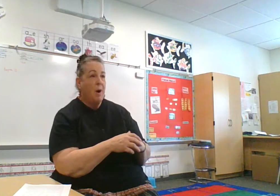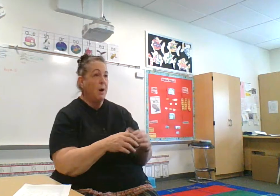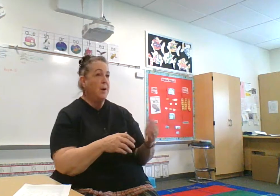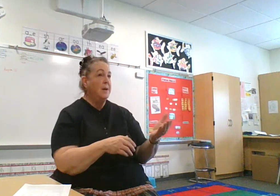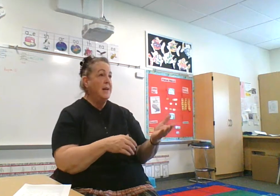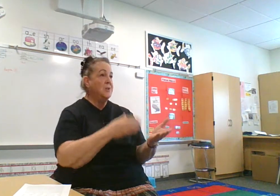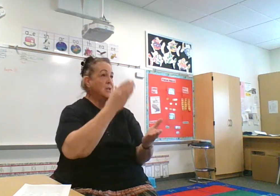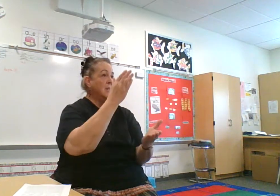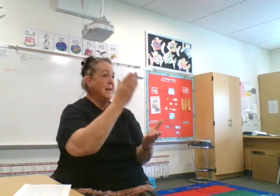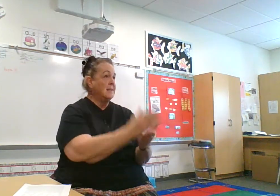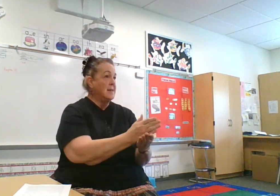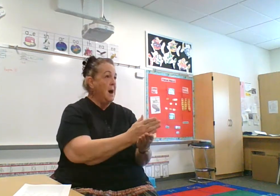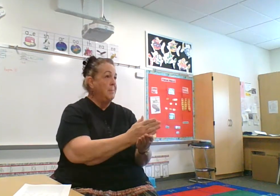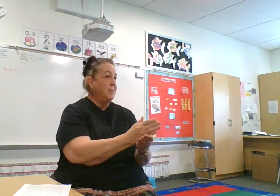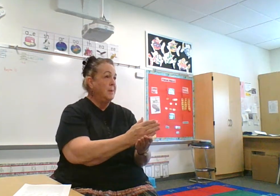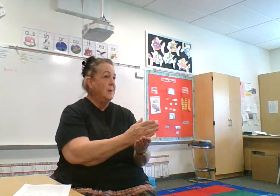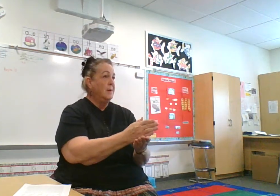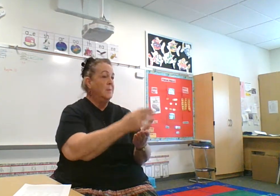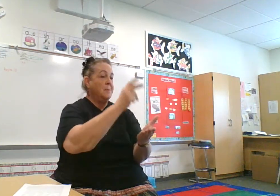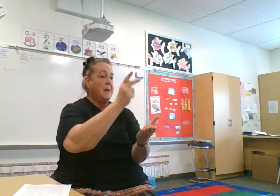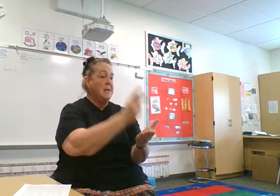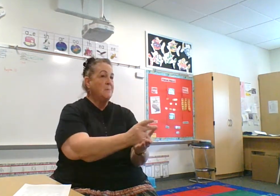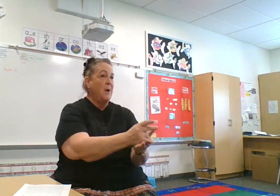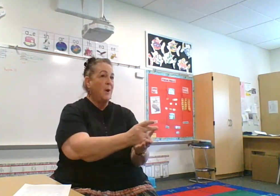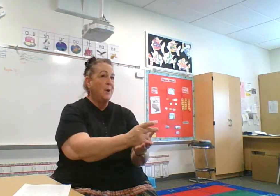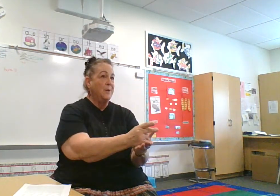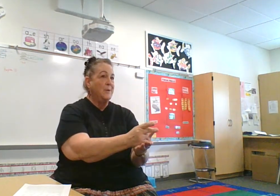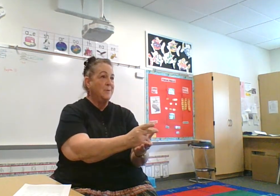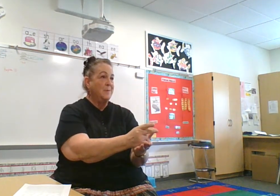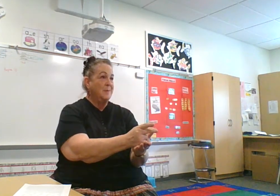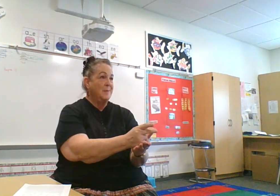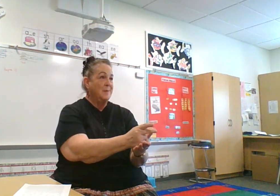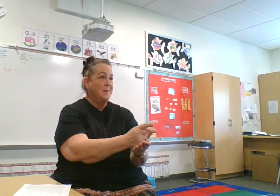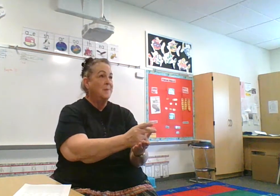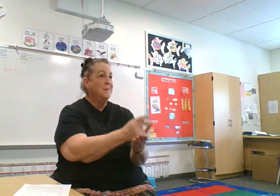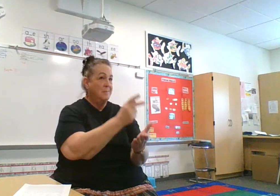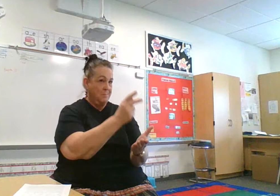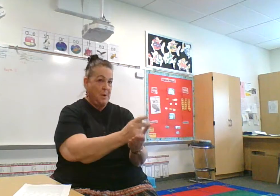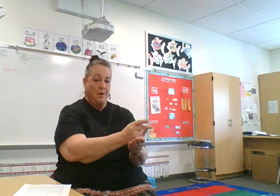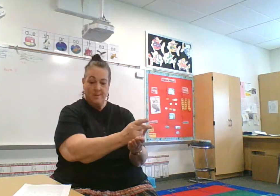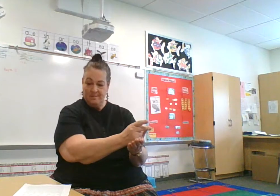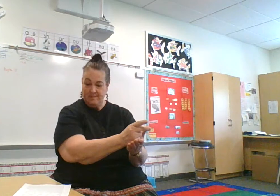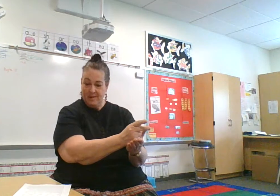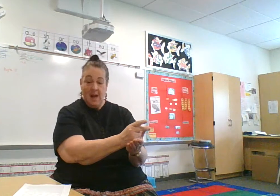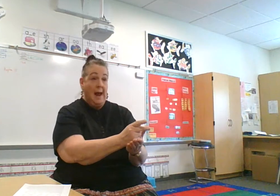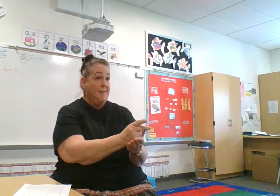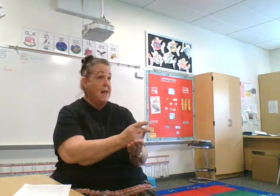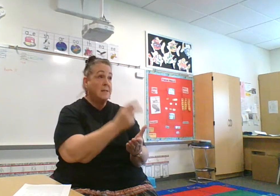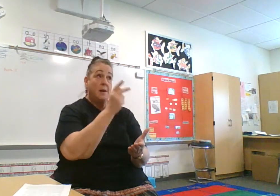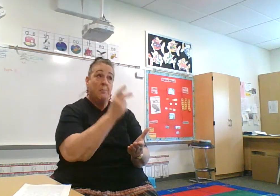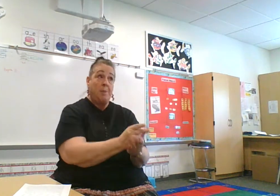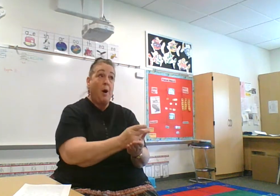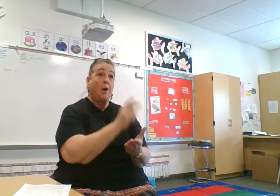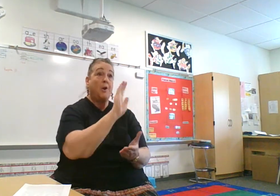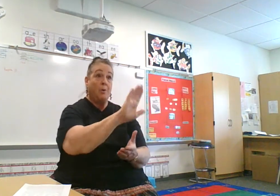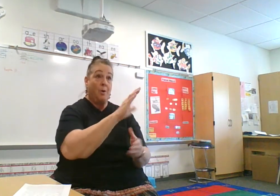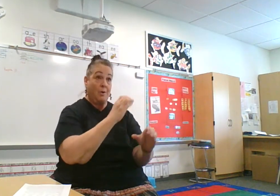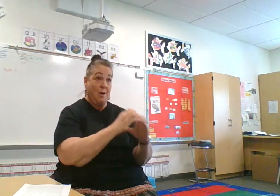Park is just like stop with a P is park. Park. And that's park your